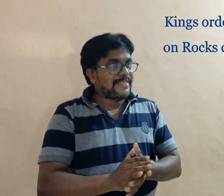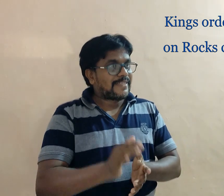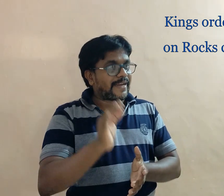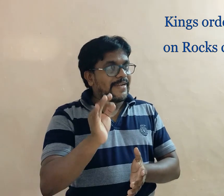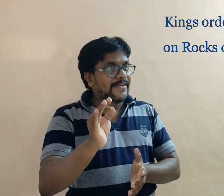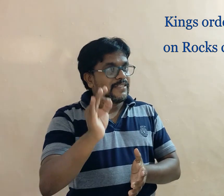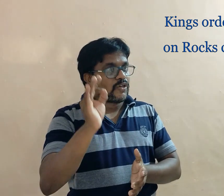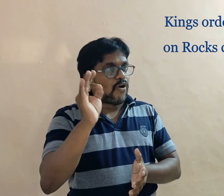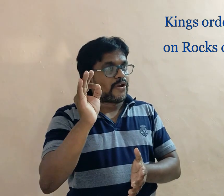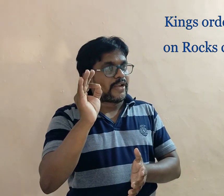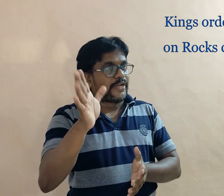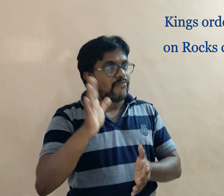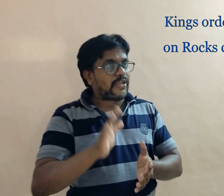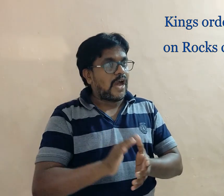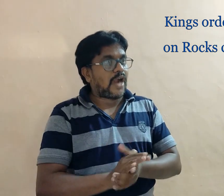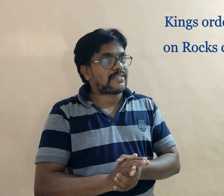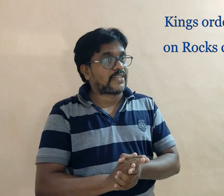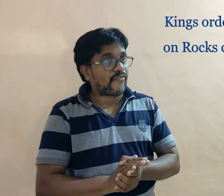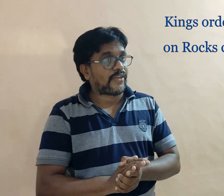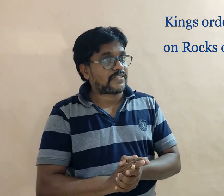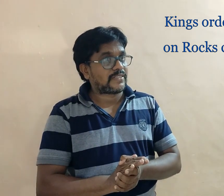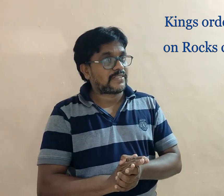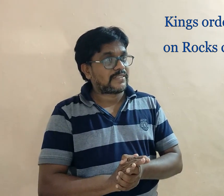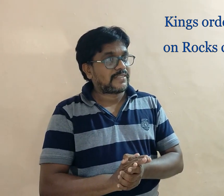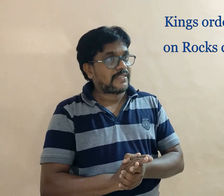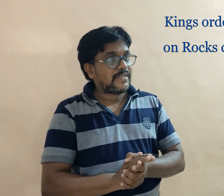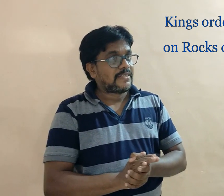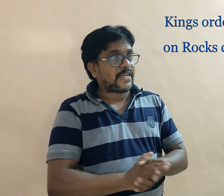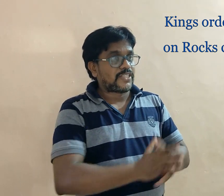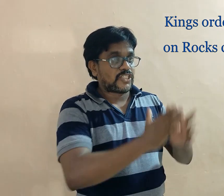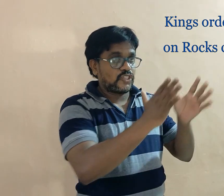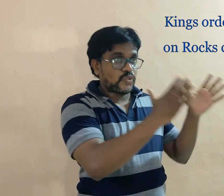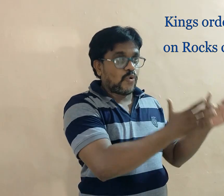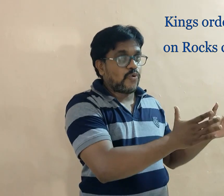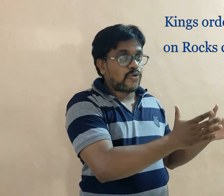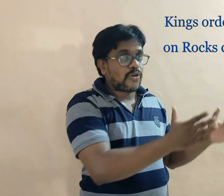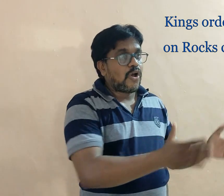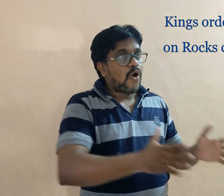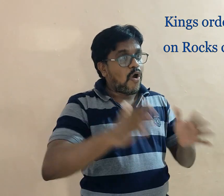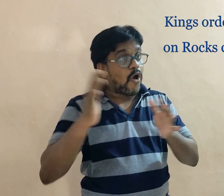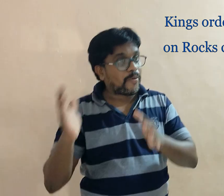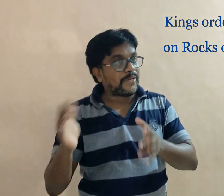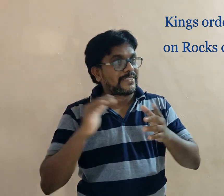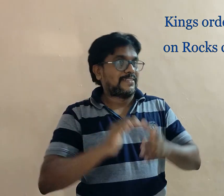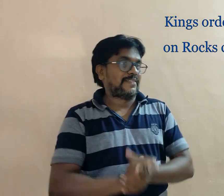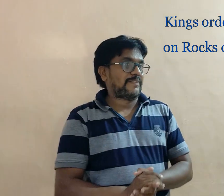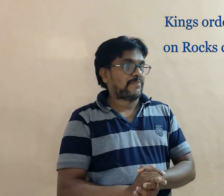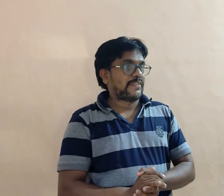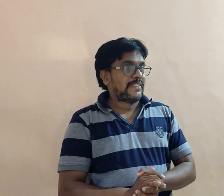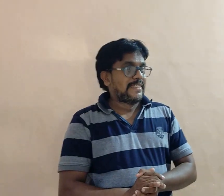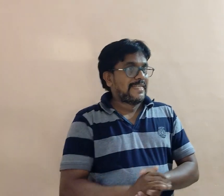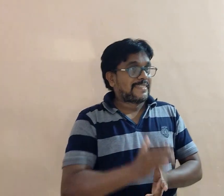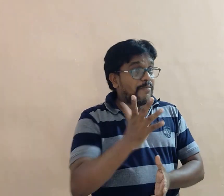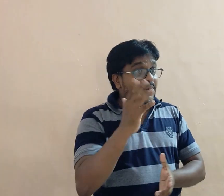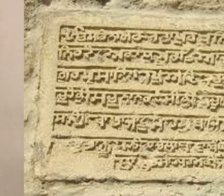These writings on relatively hard surface such as stone or metal.